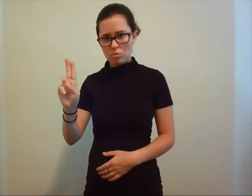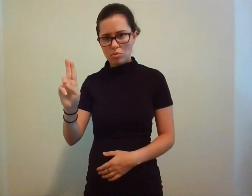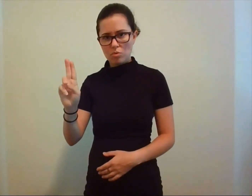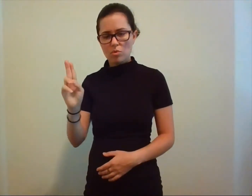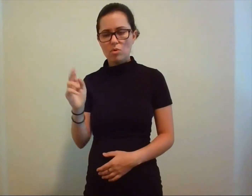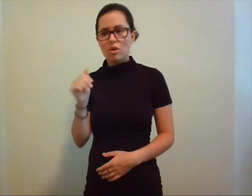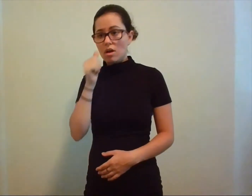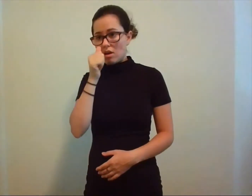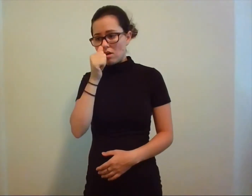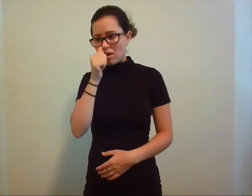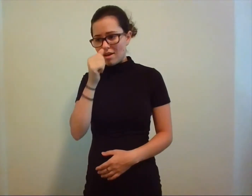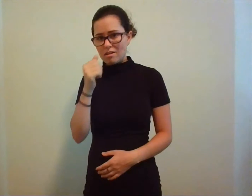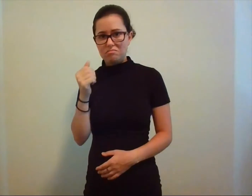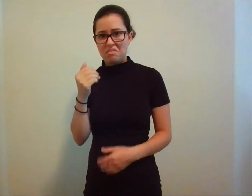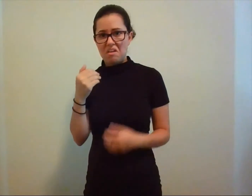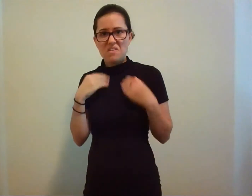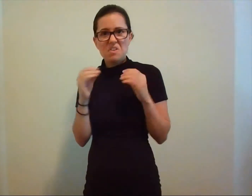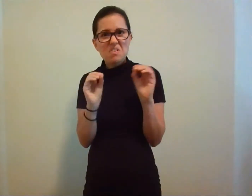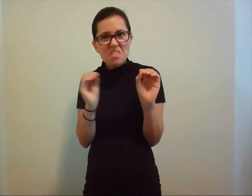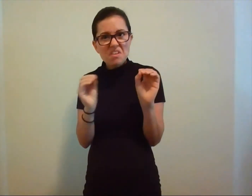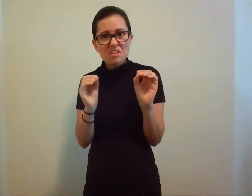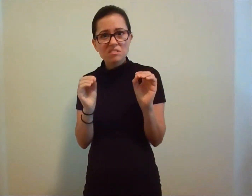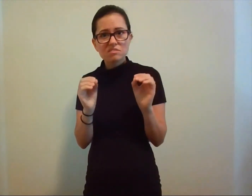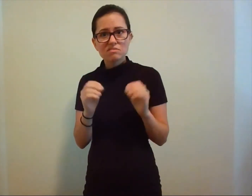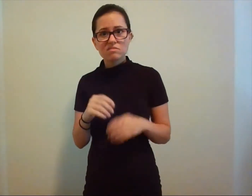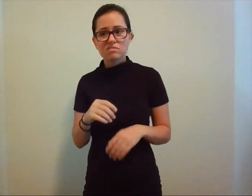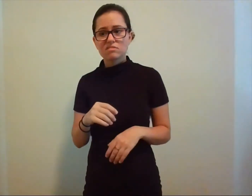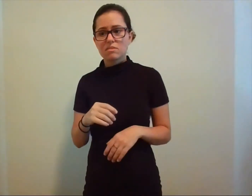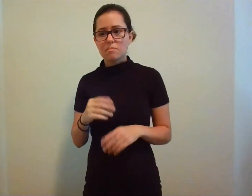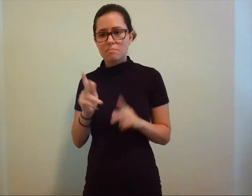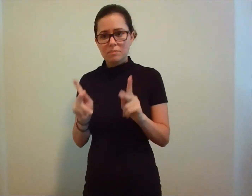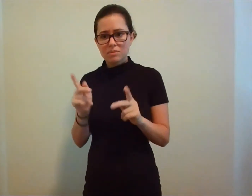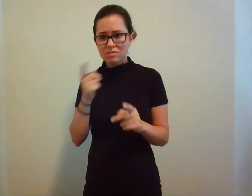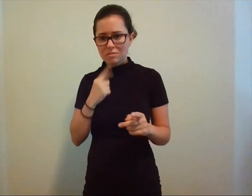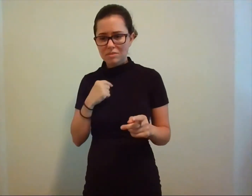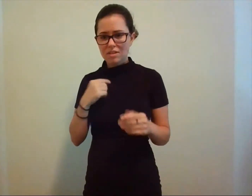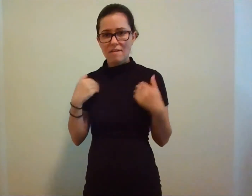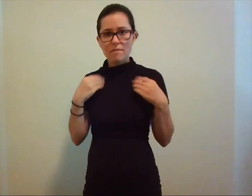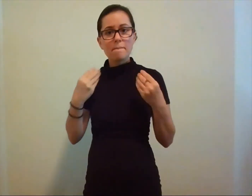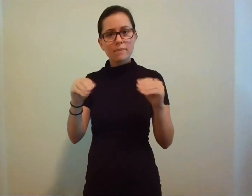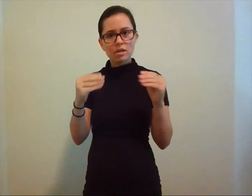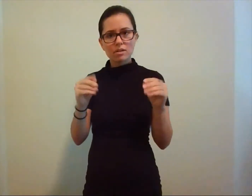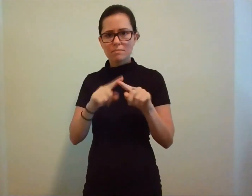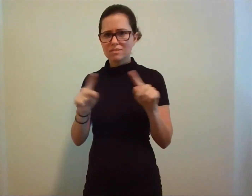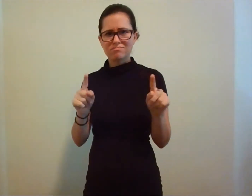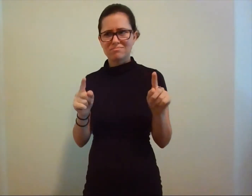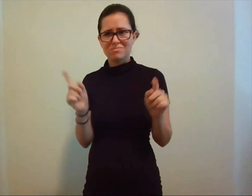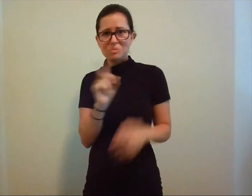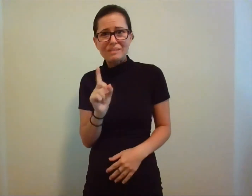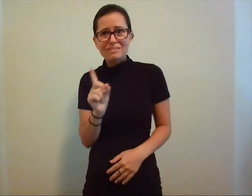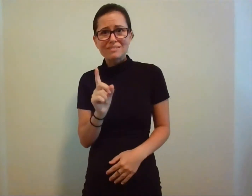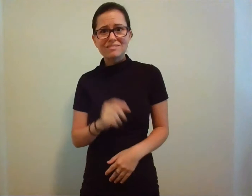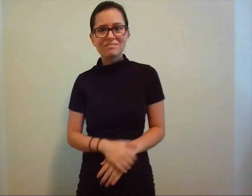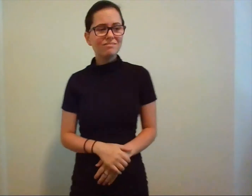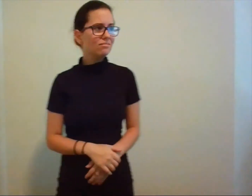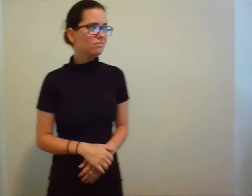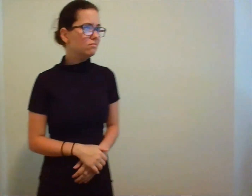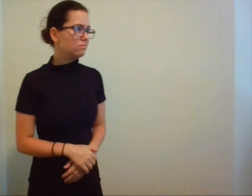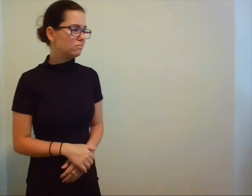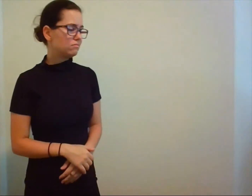like lots of frou-frou shops. There's got to be something. Yeah. It's Malibu. And I'm